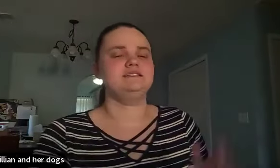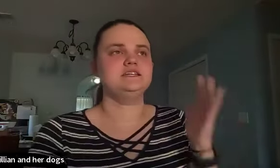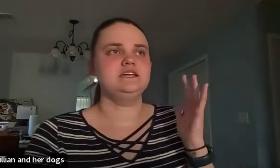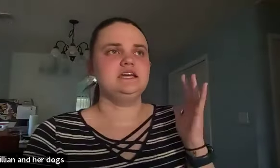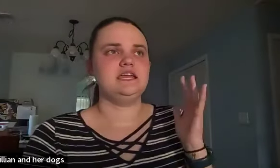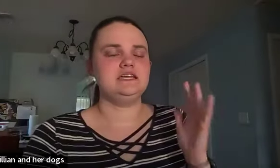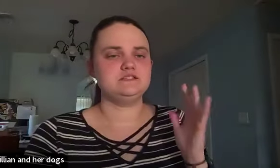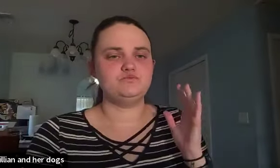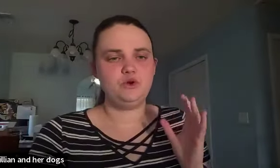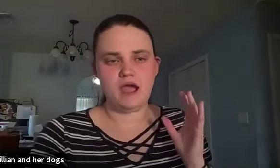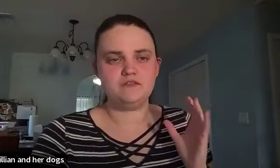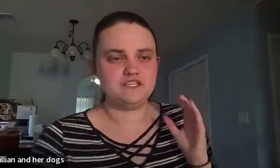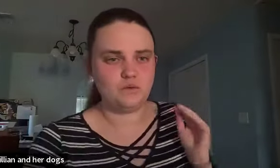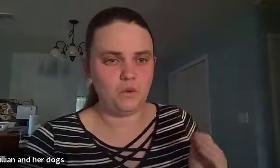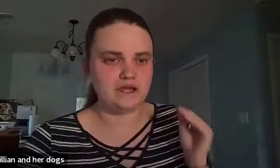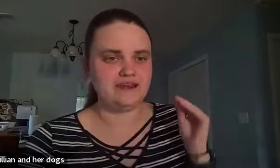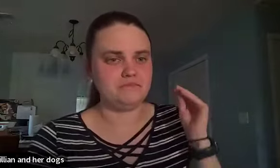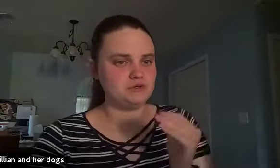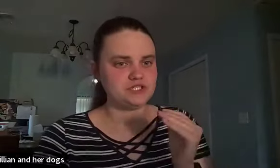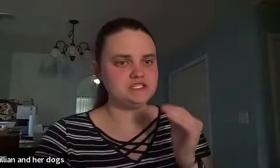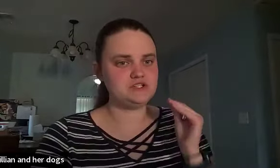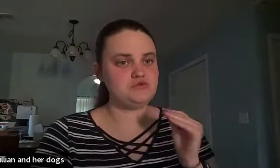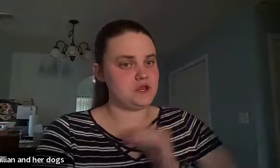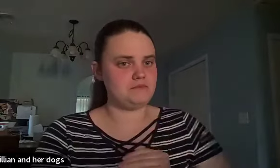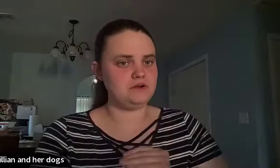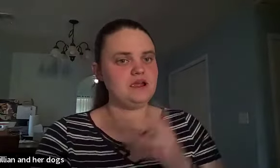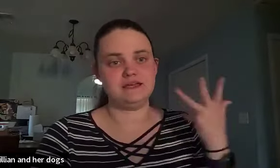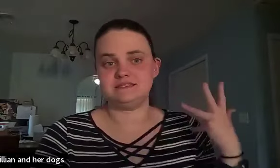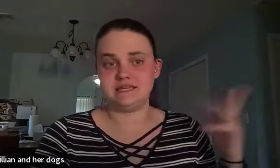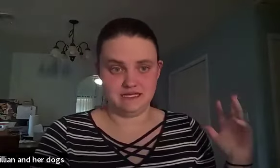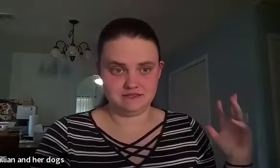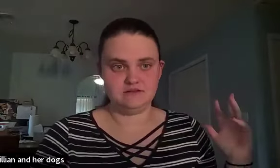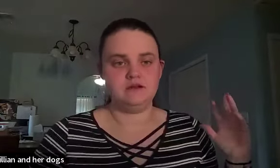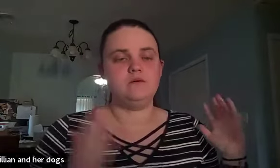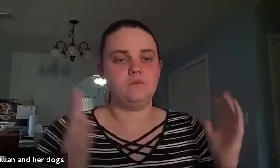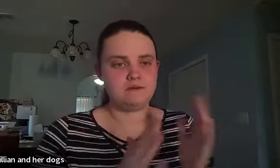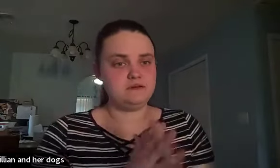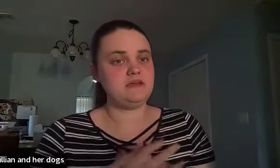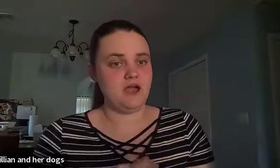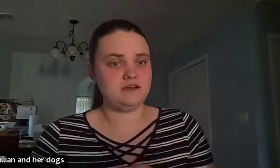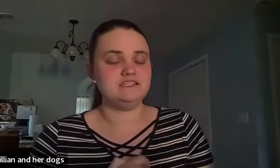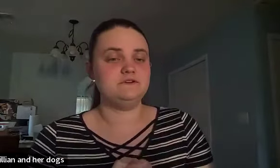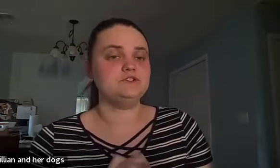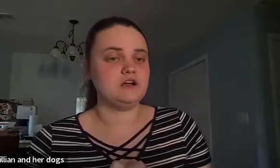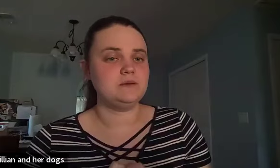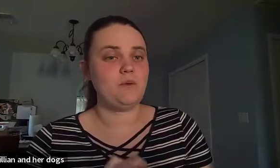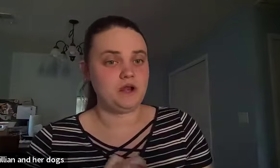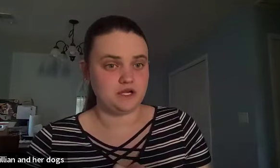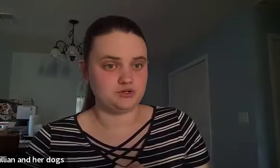that you add this one motion to the number and that's it. What I mean by that is if you're talking about